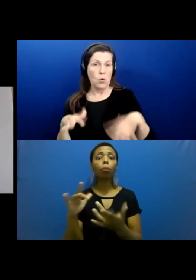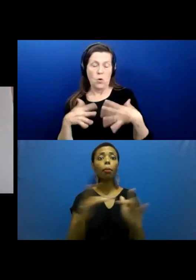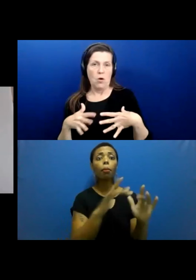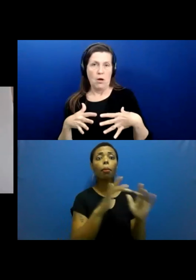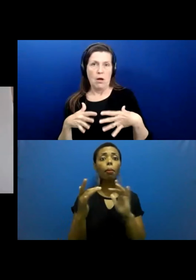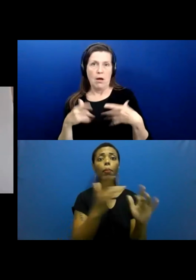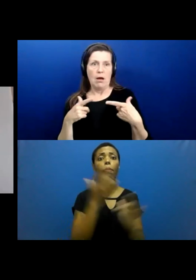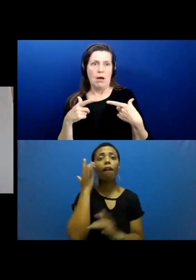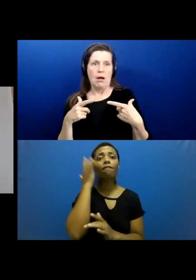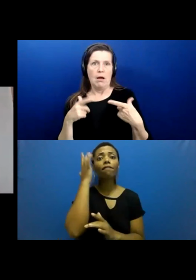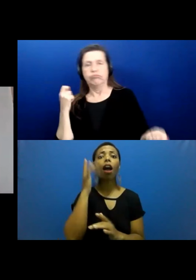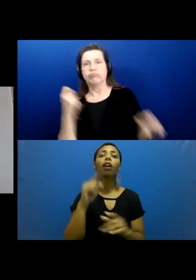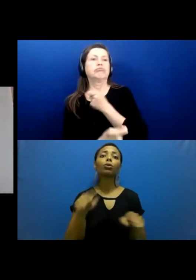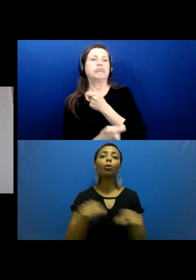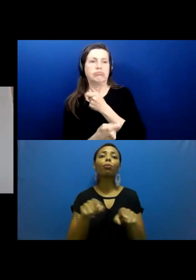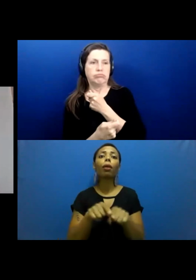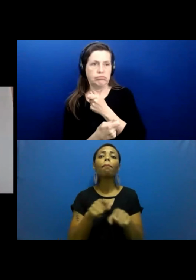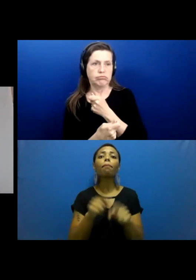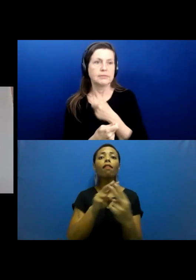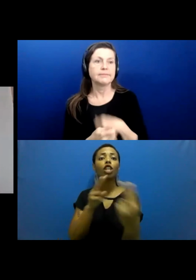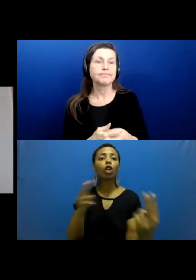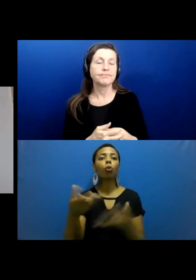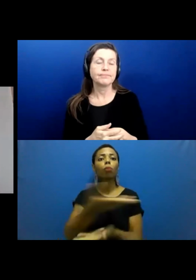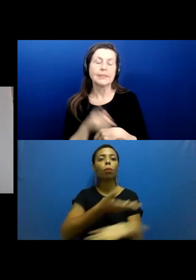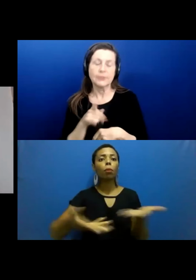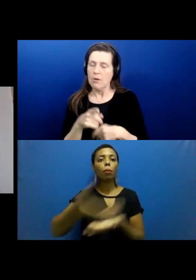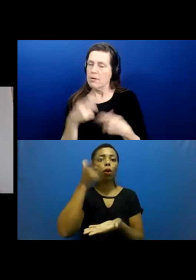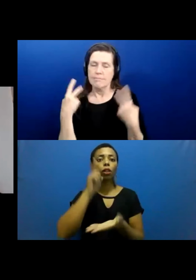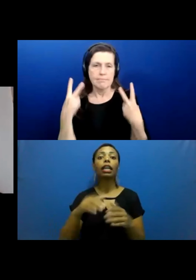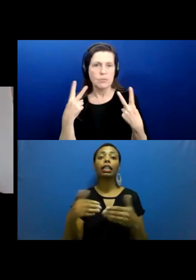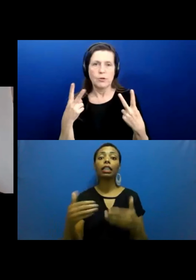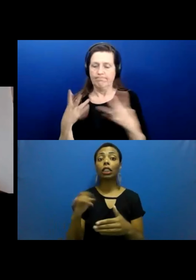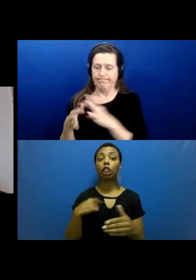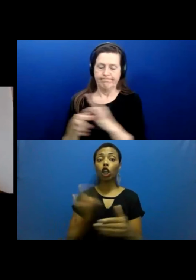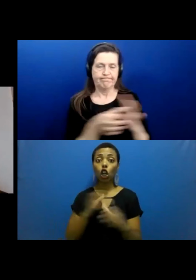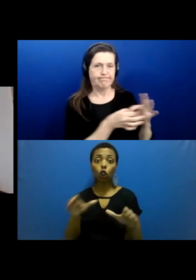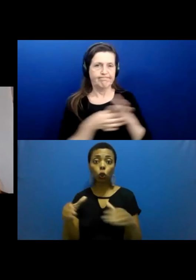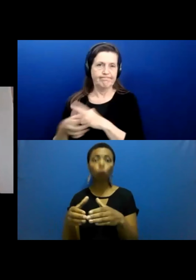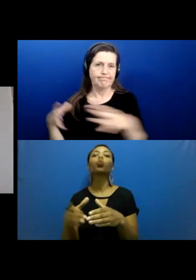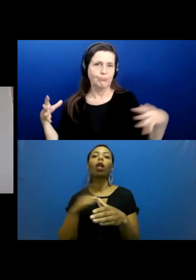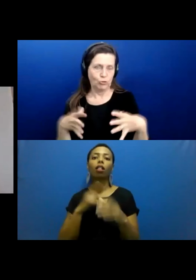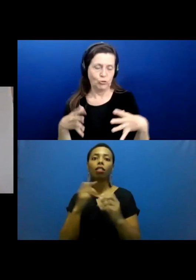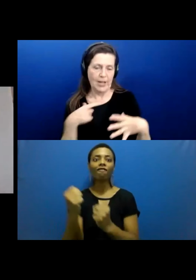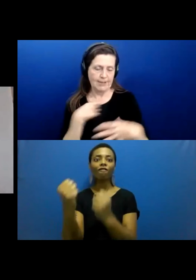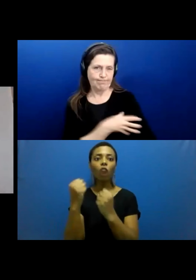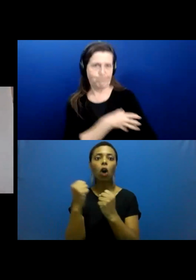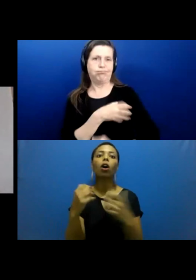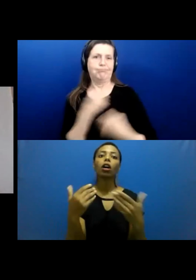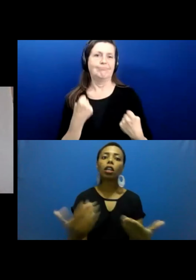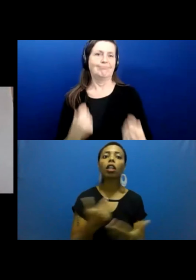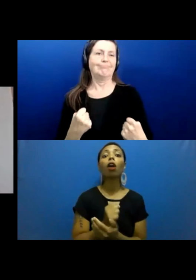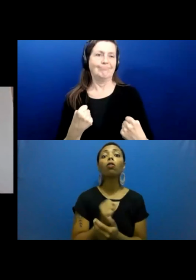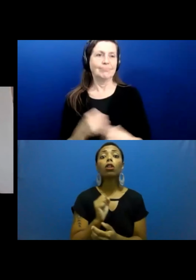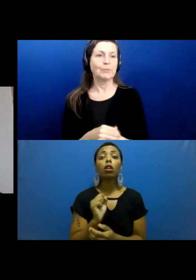people. So we are stronger together. Organisations Sense connect with include the Royal